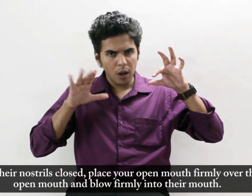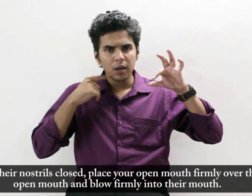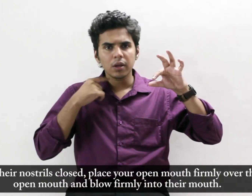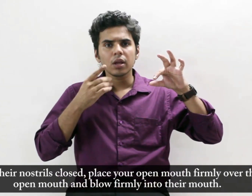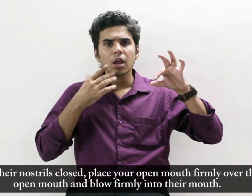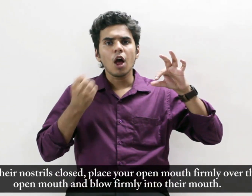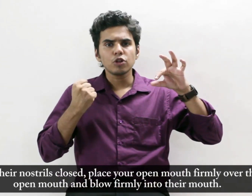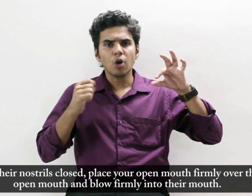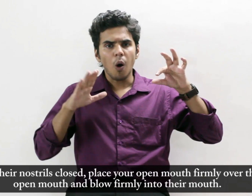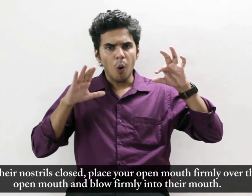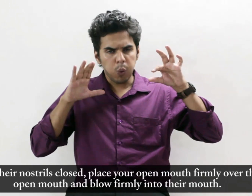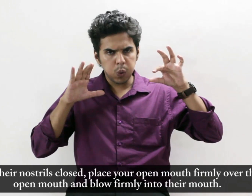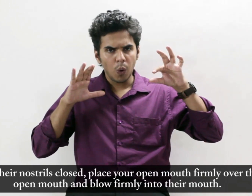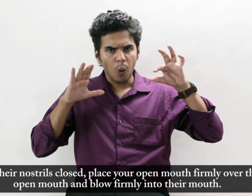mouth.